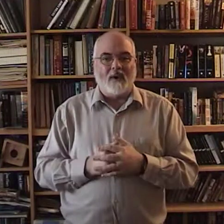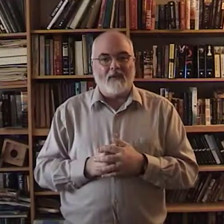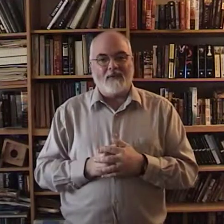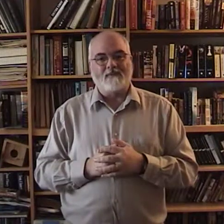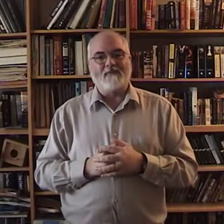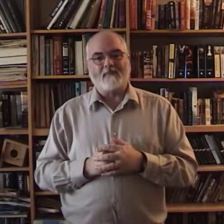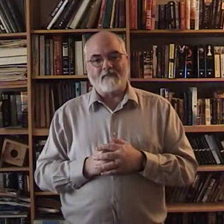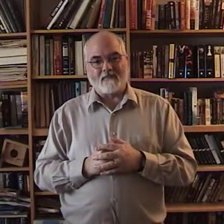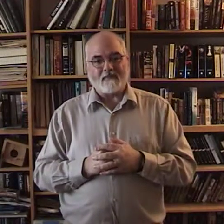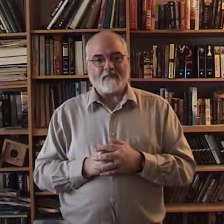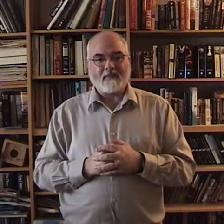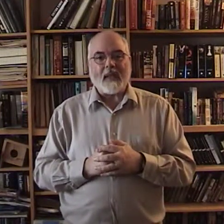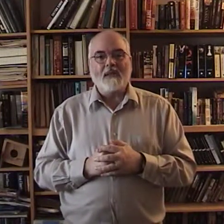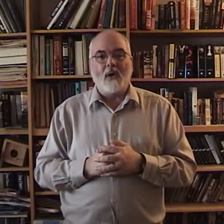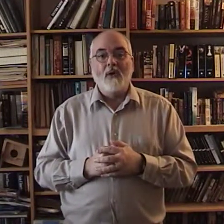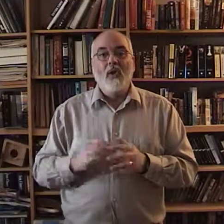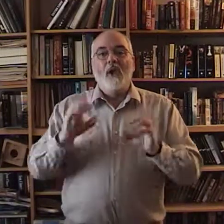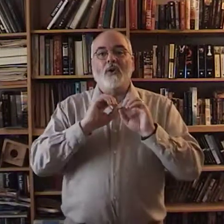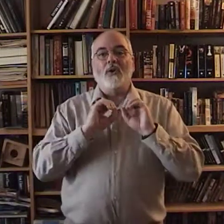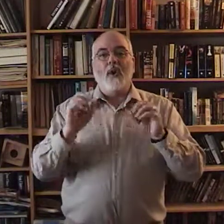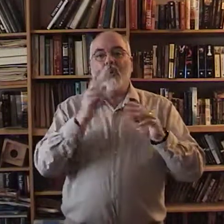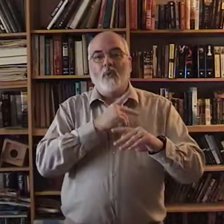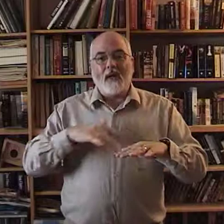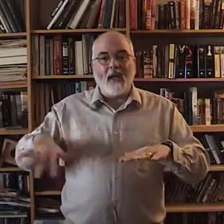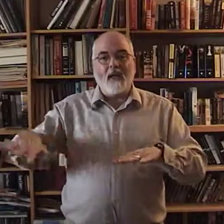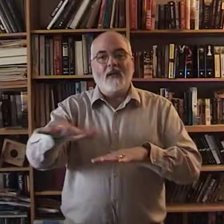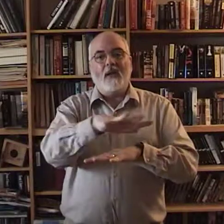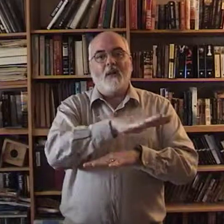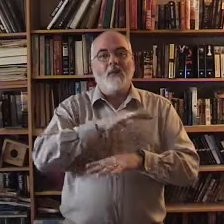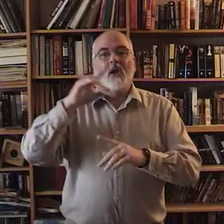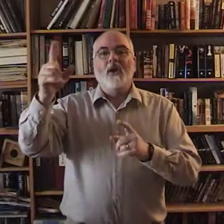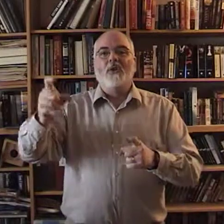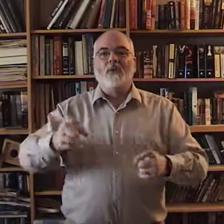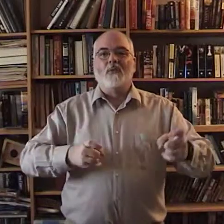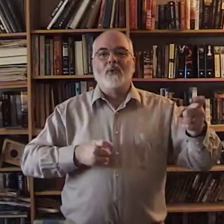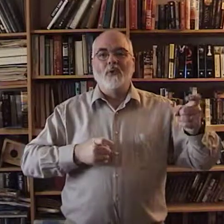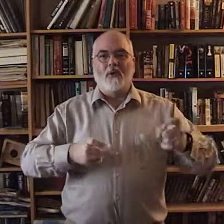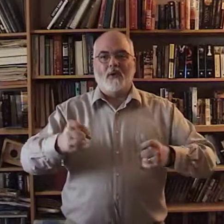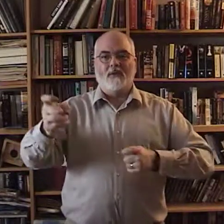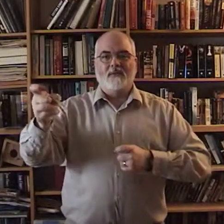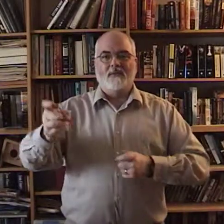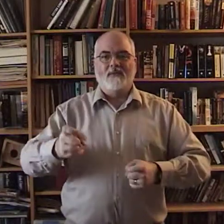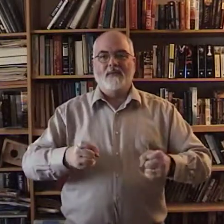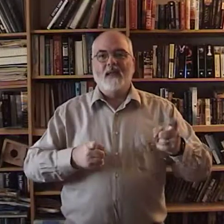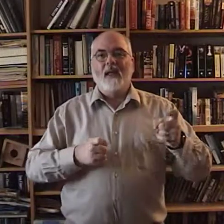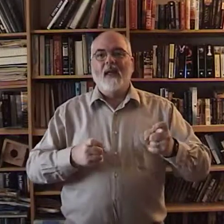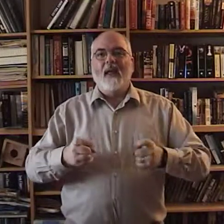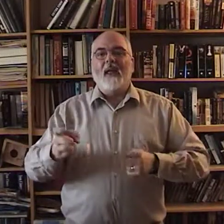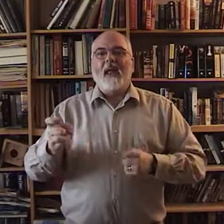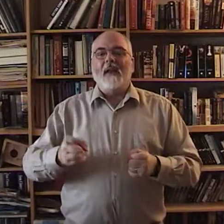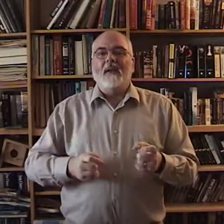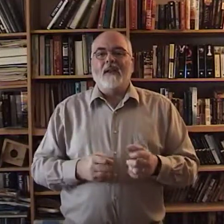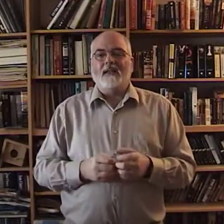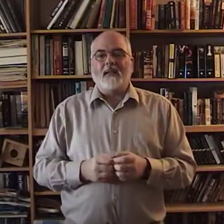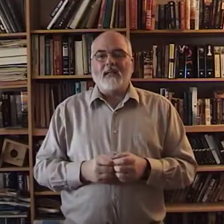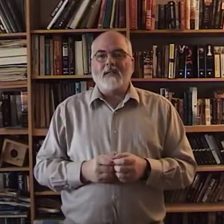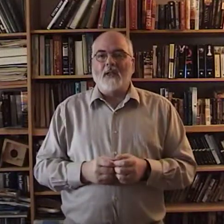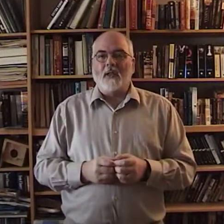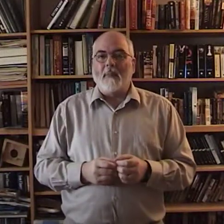often. So, no kingdom to rule. And this is like sitting on the back